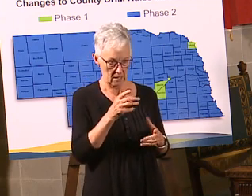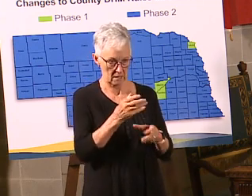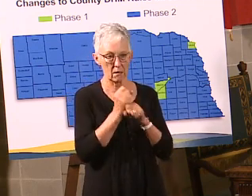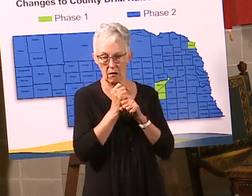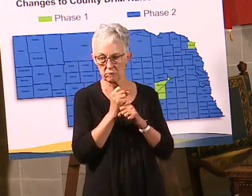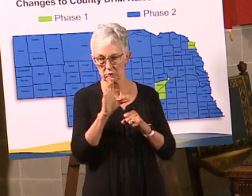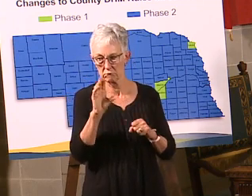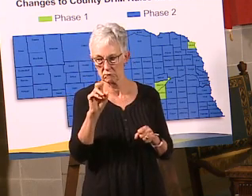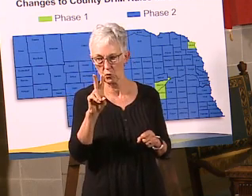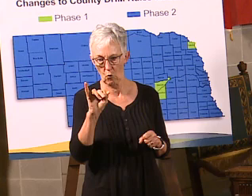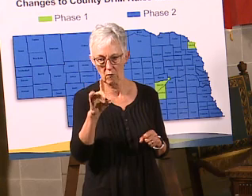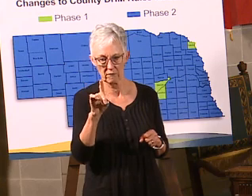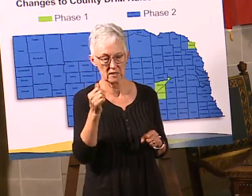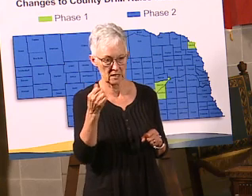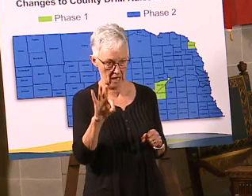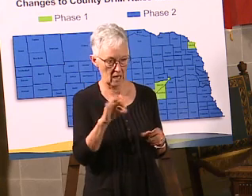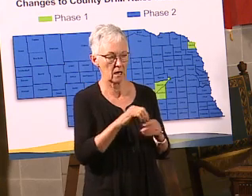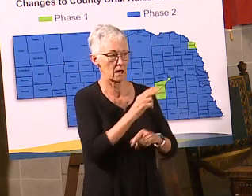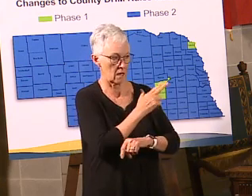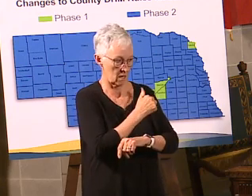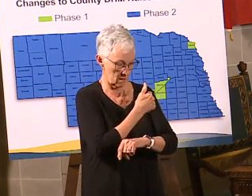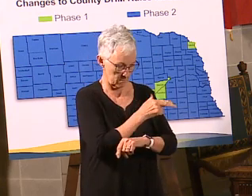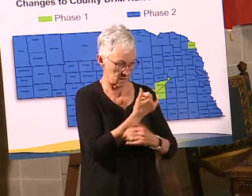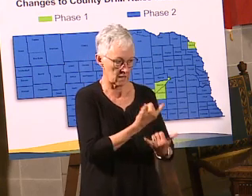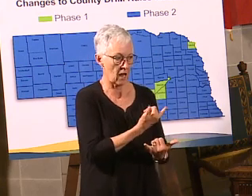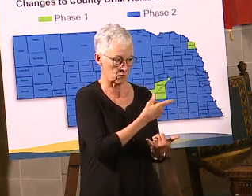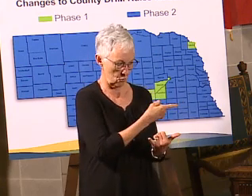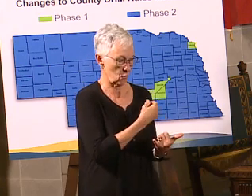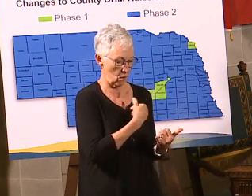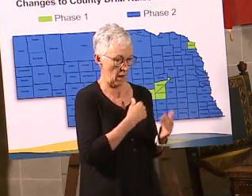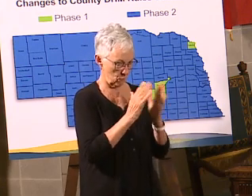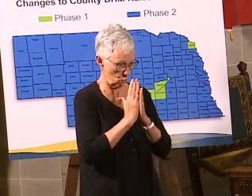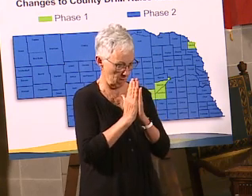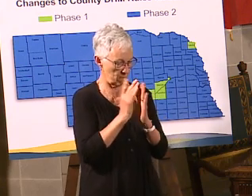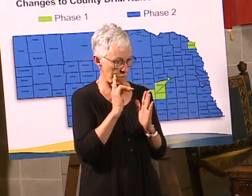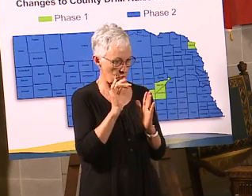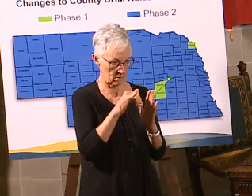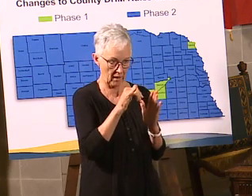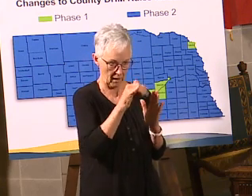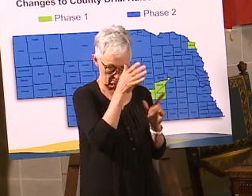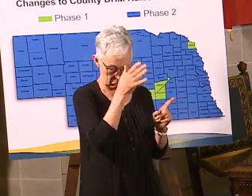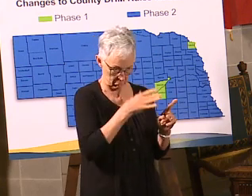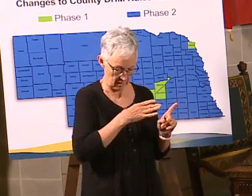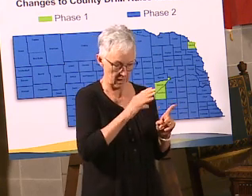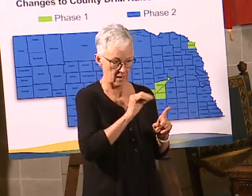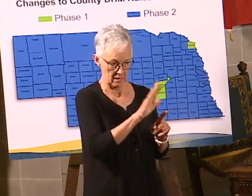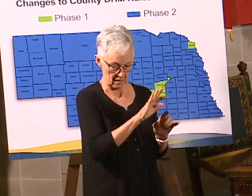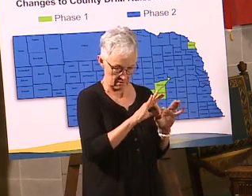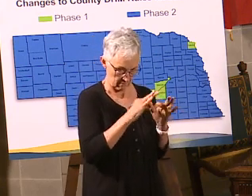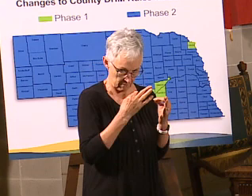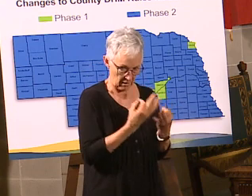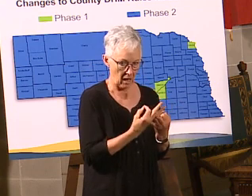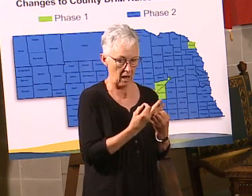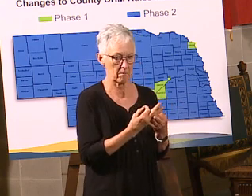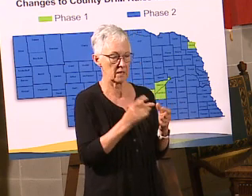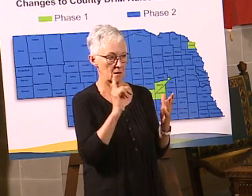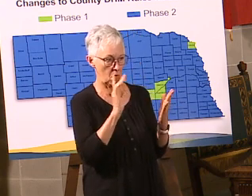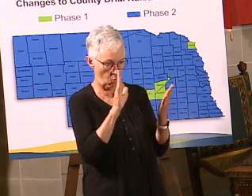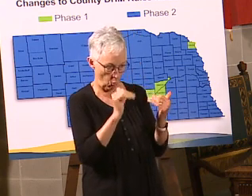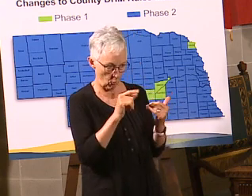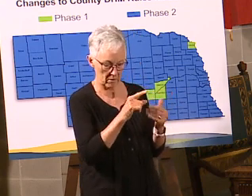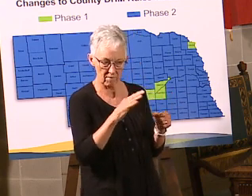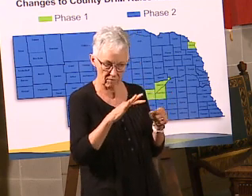and for his family, as he goes through the recovery process. So we hope his recovery is quick and full with regard to that.